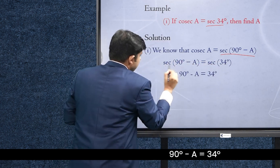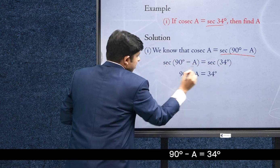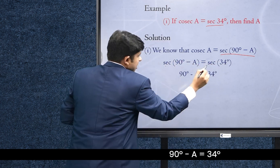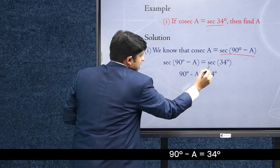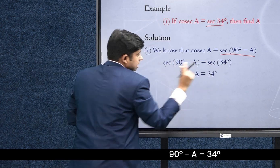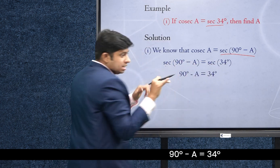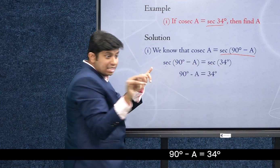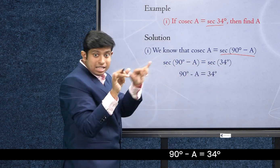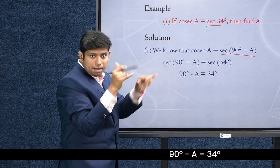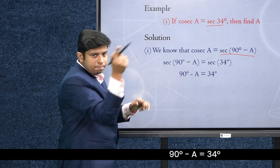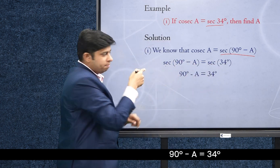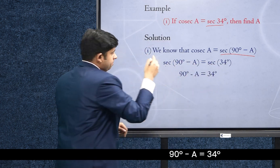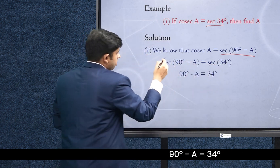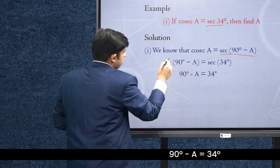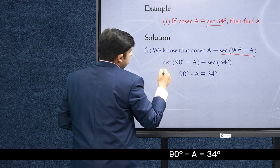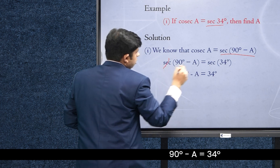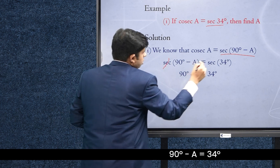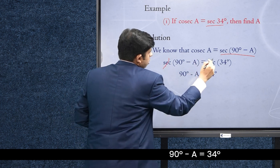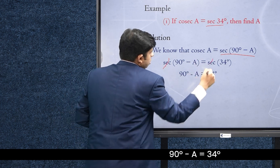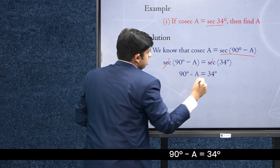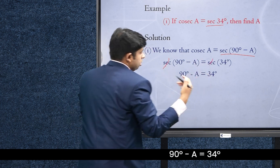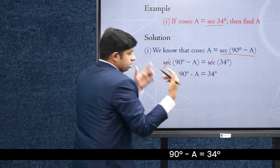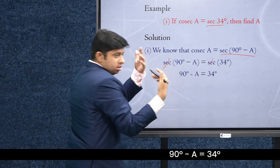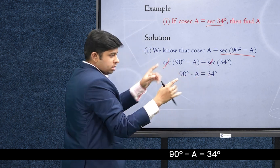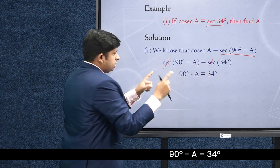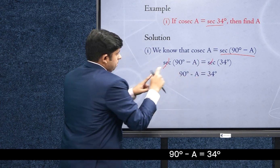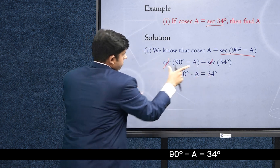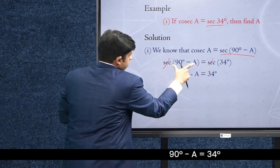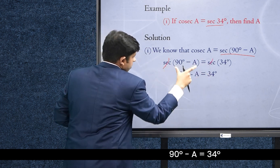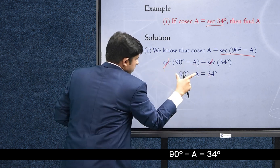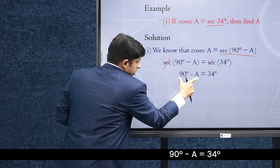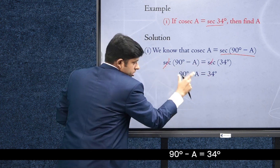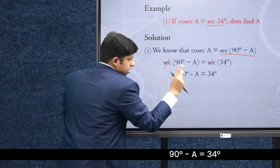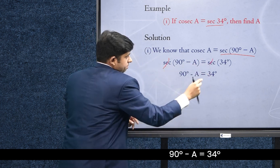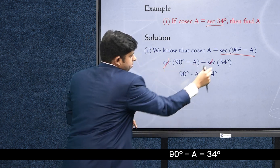That is equal to 90 degrees minus A is equal to 34 degrees.